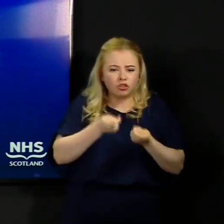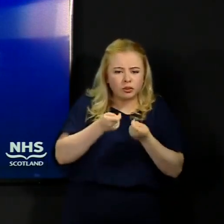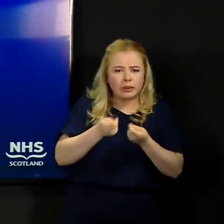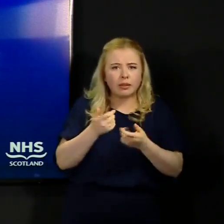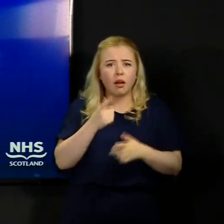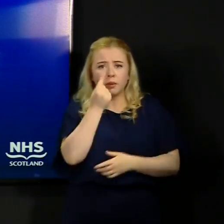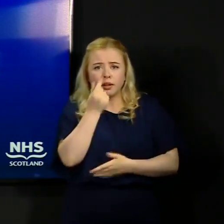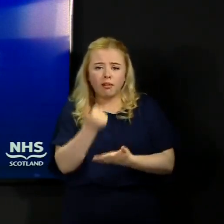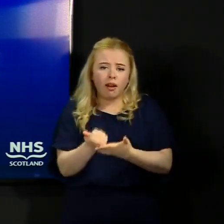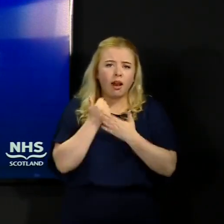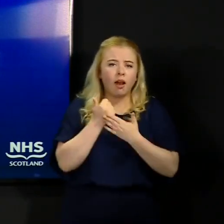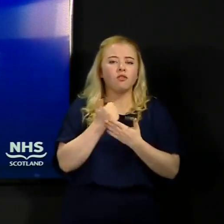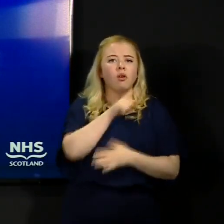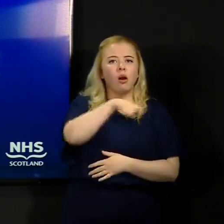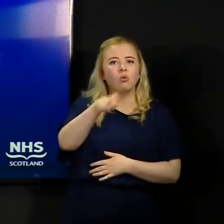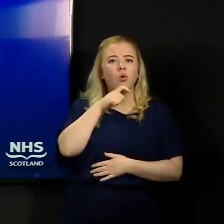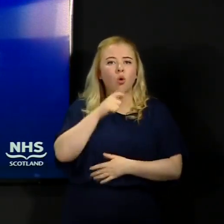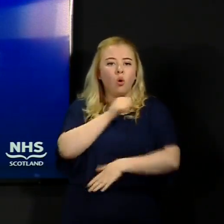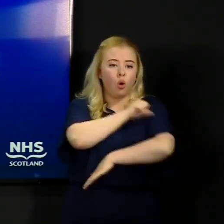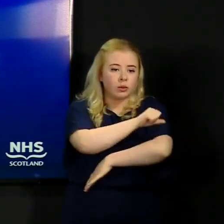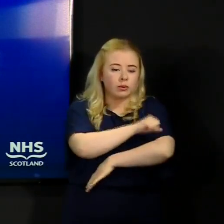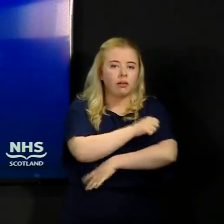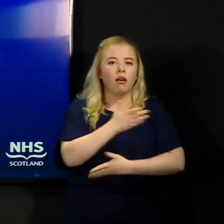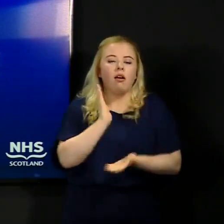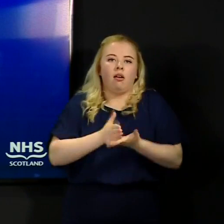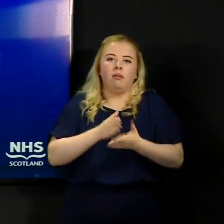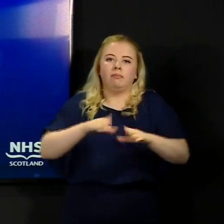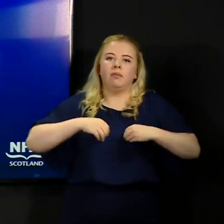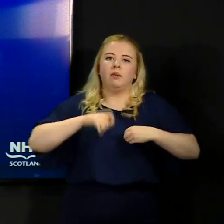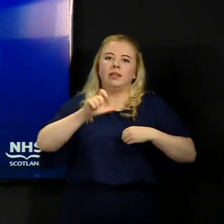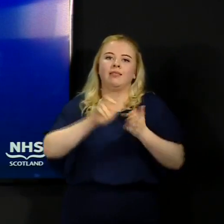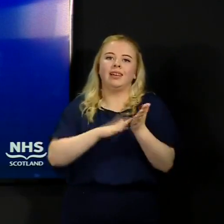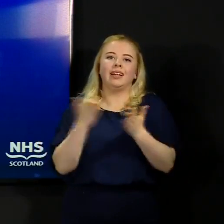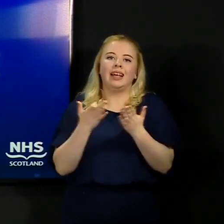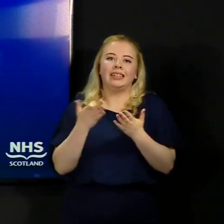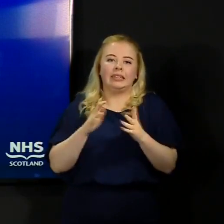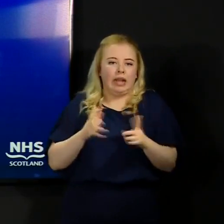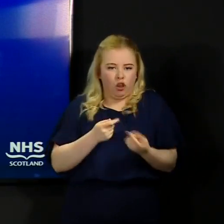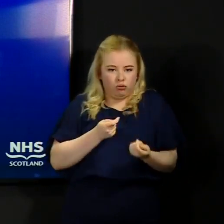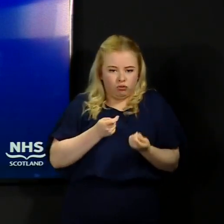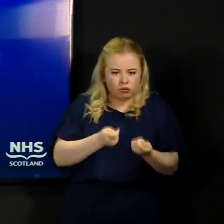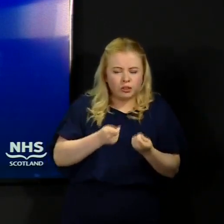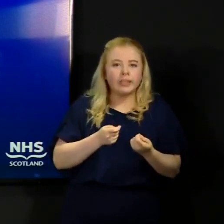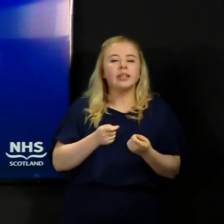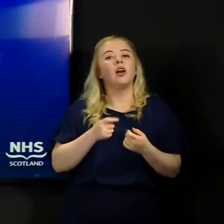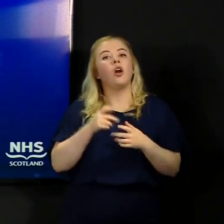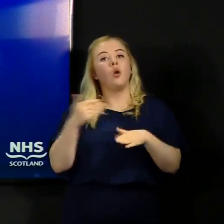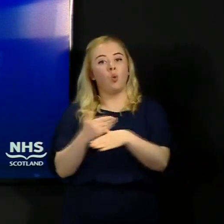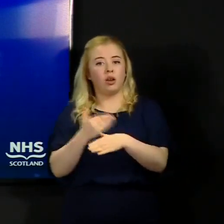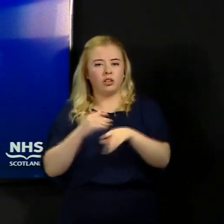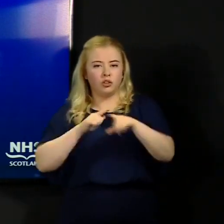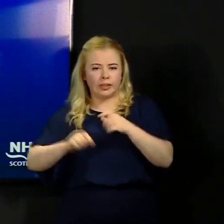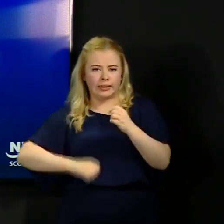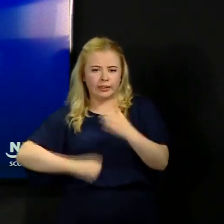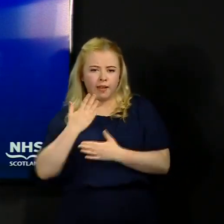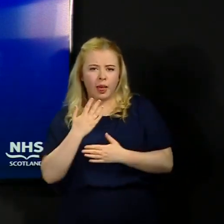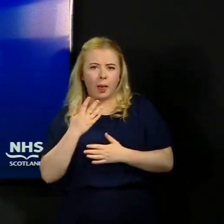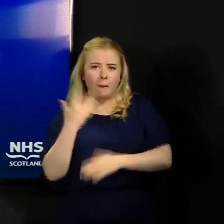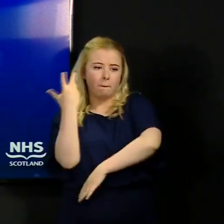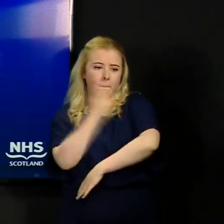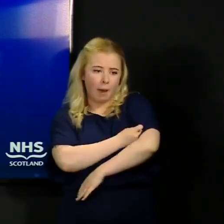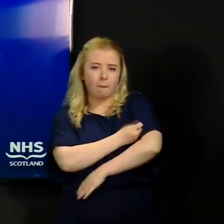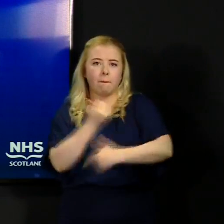helpful for people who are hospitalised with suspected or confirmed COVID-19, and they are working to develop a vaccine against COVID, which will give us